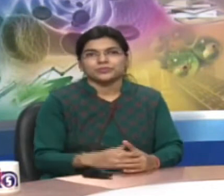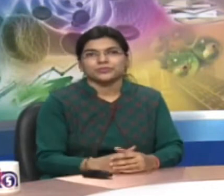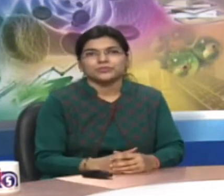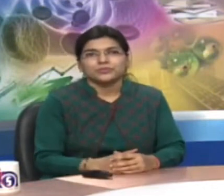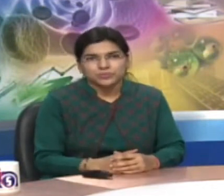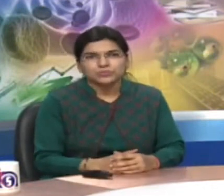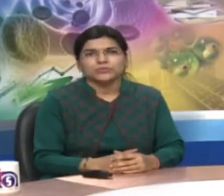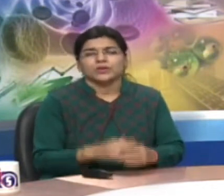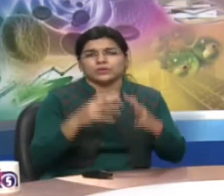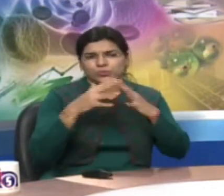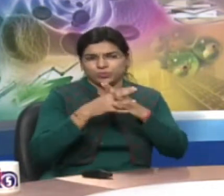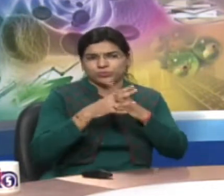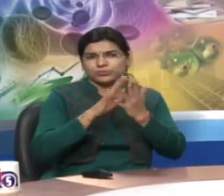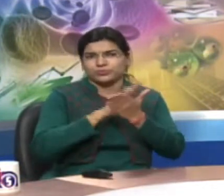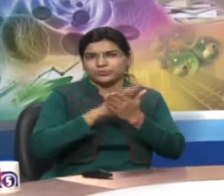Whose,